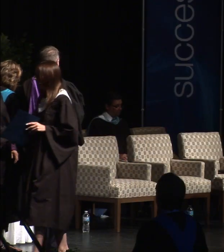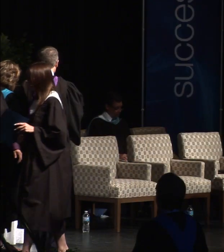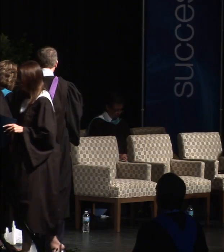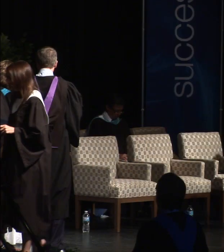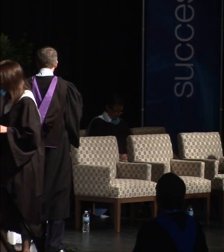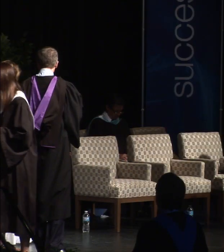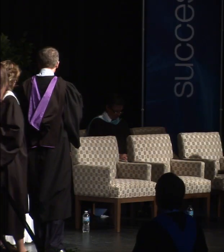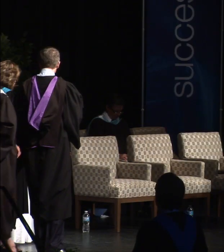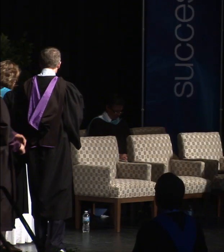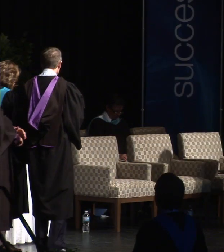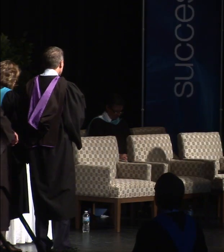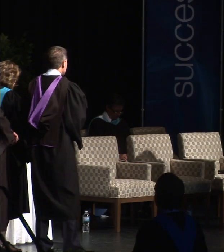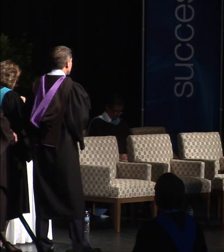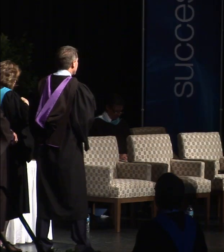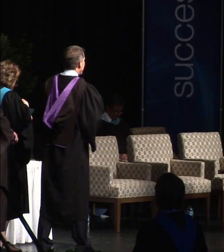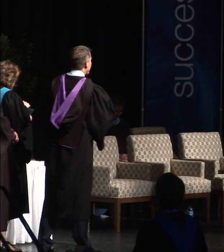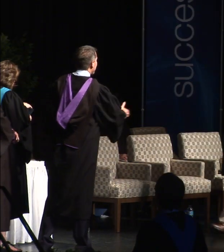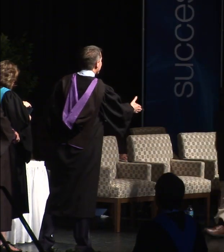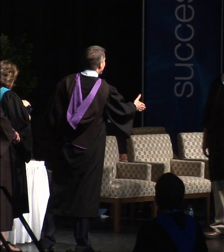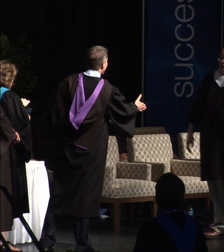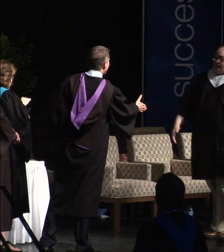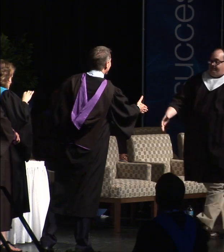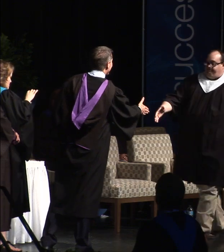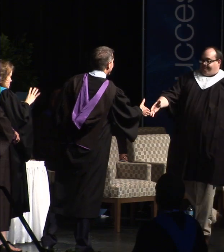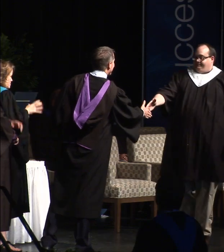Robert James Lee.